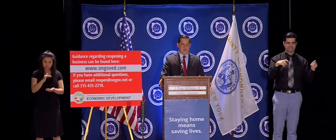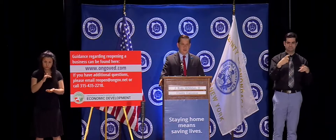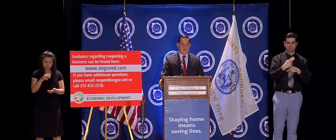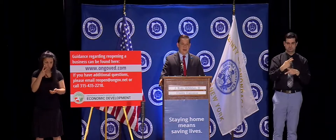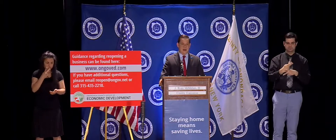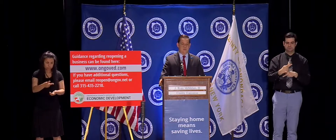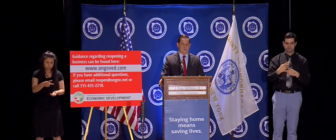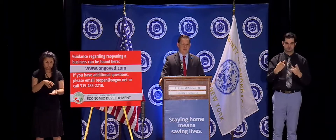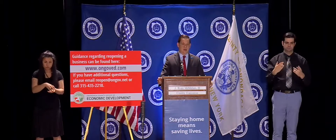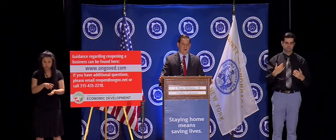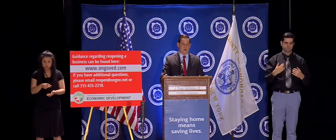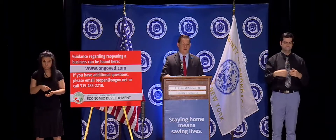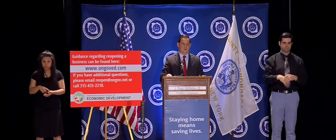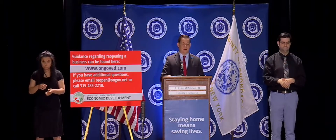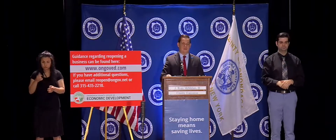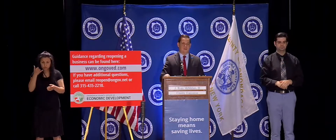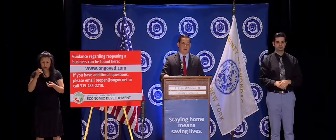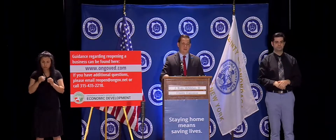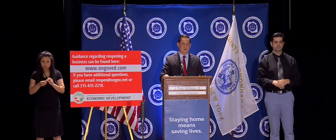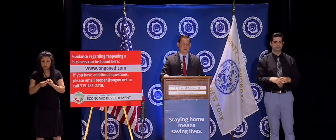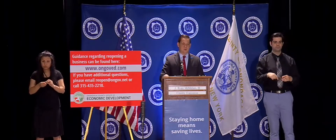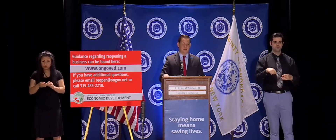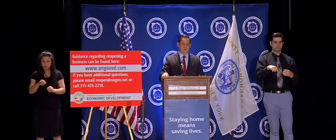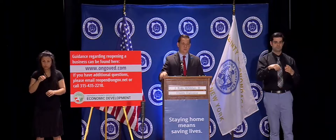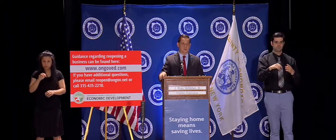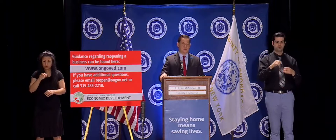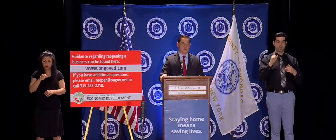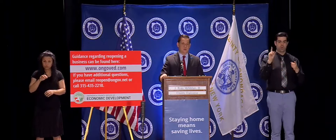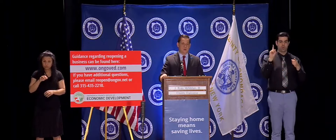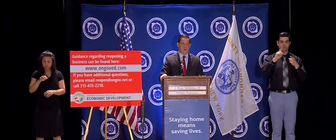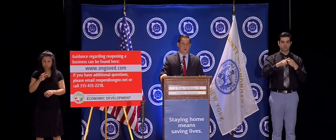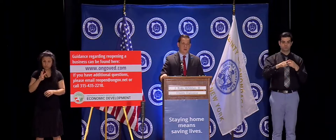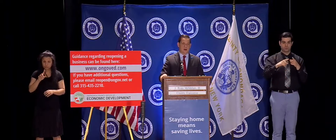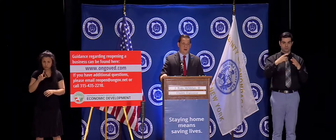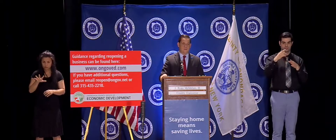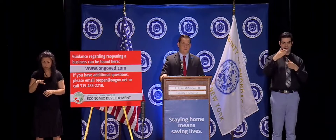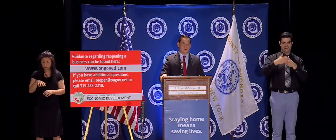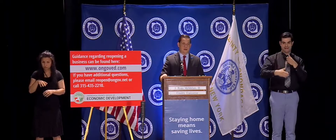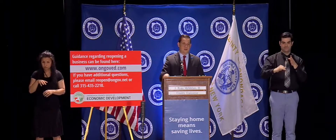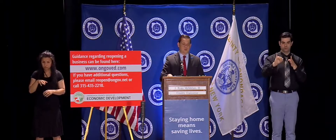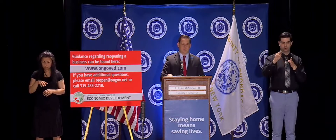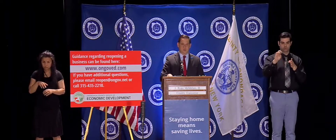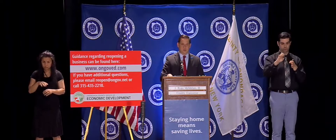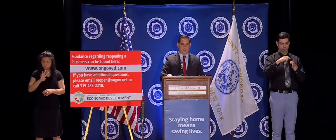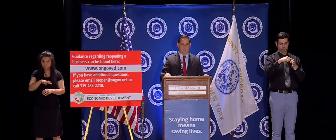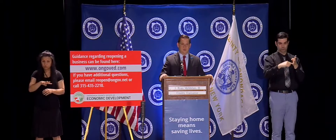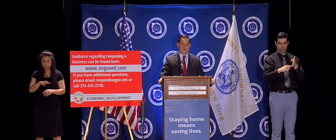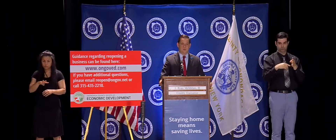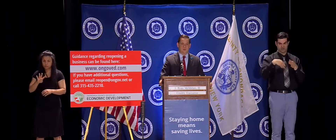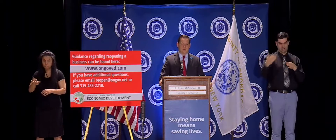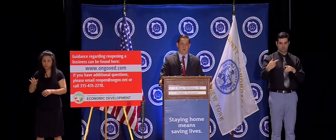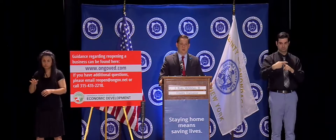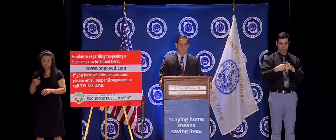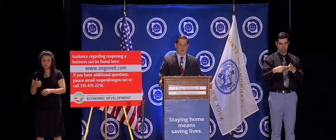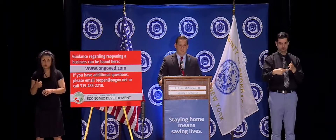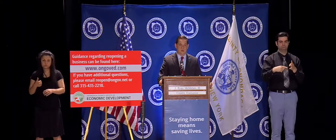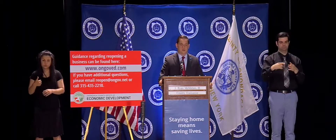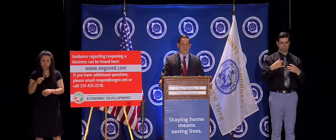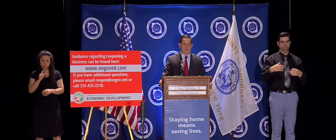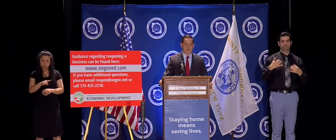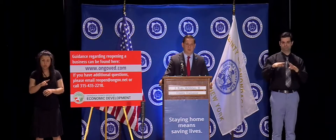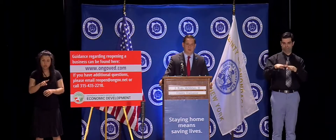usually the gap in child care for many families when kids would be in school, they get out of school in June anyways. So